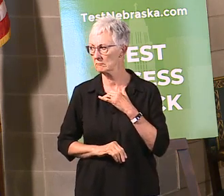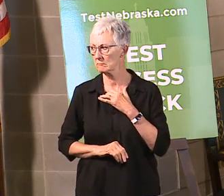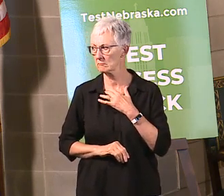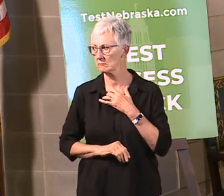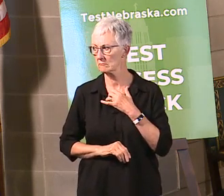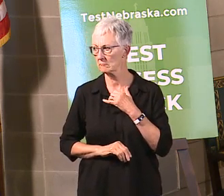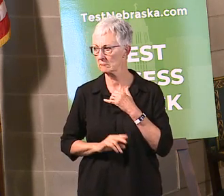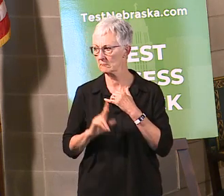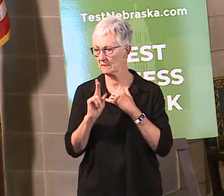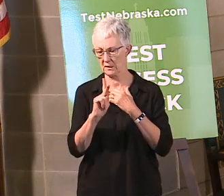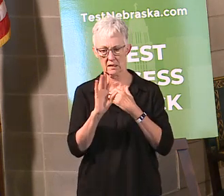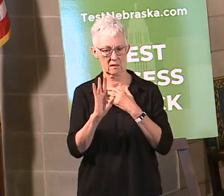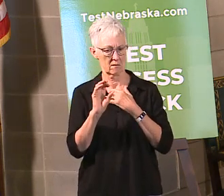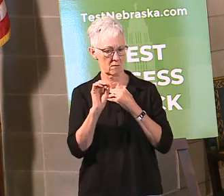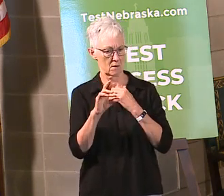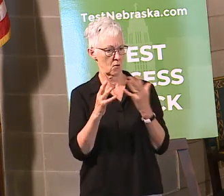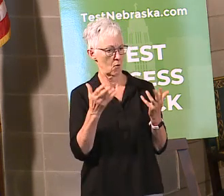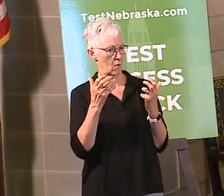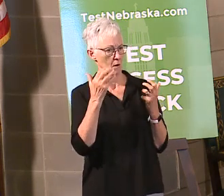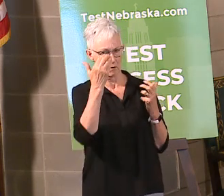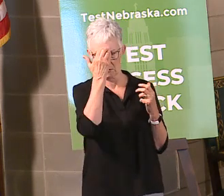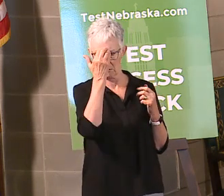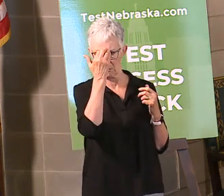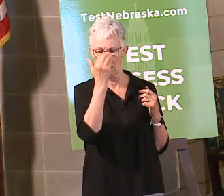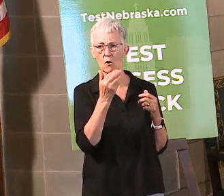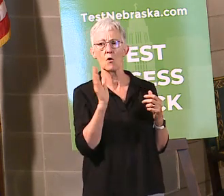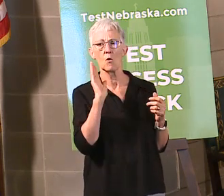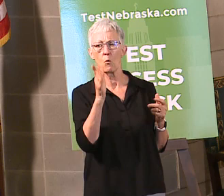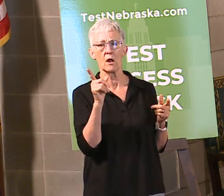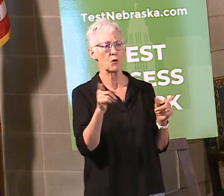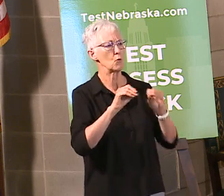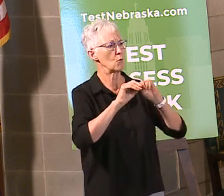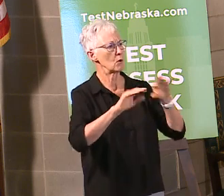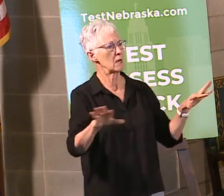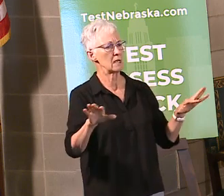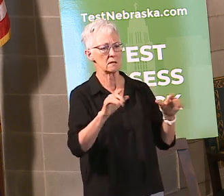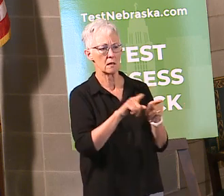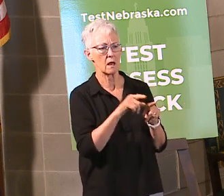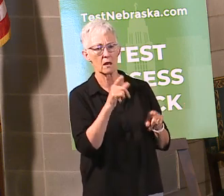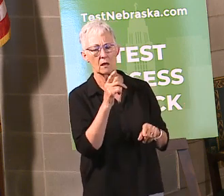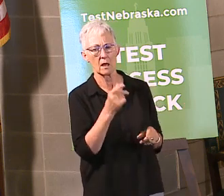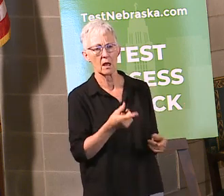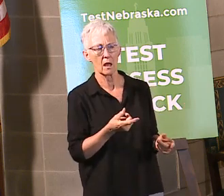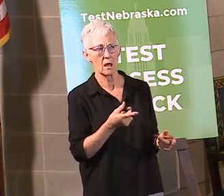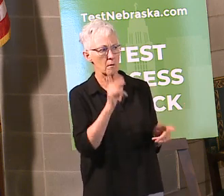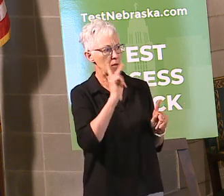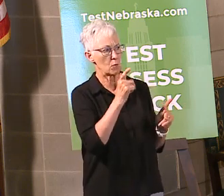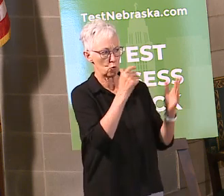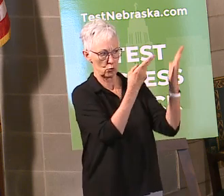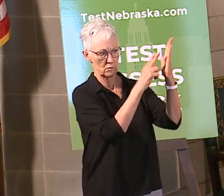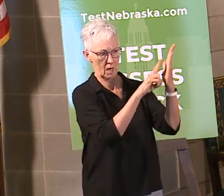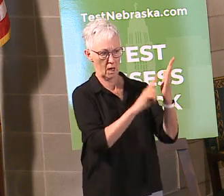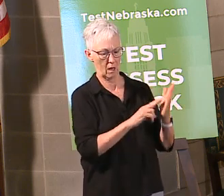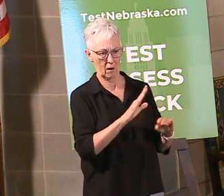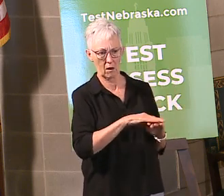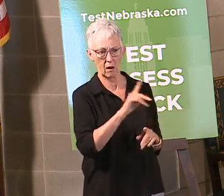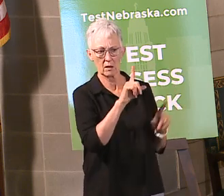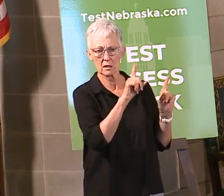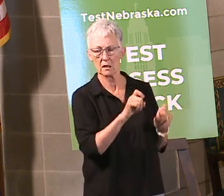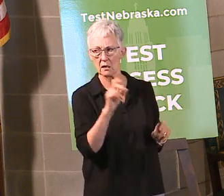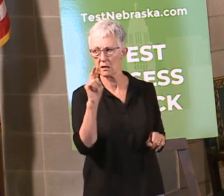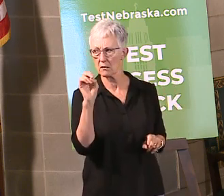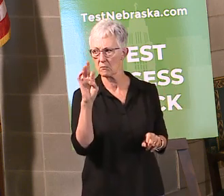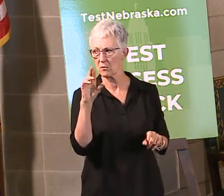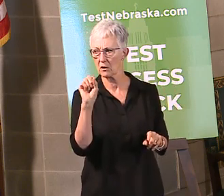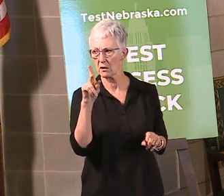to release demographics of people who signed up for Test Nebraska, such as age or gender? And are we planning to try to promote